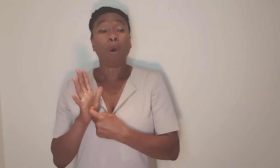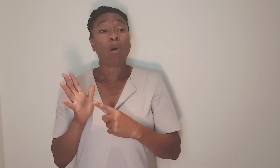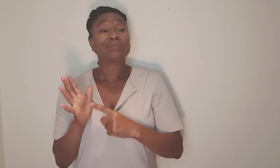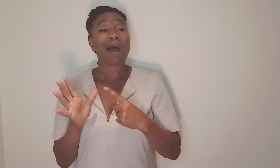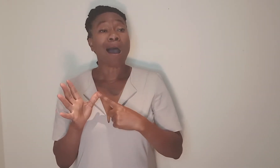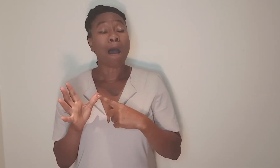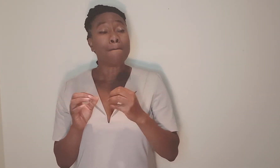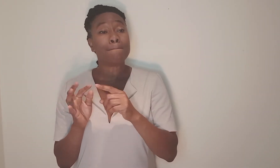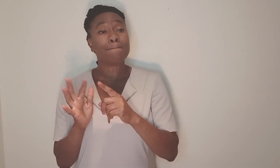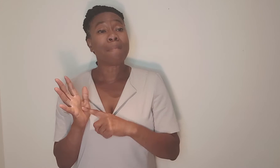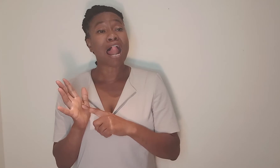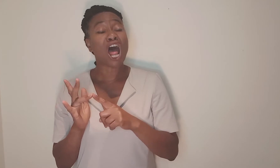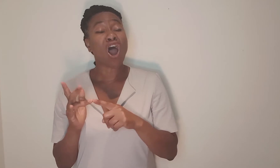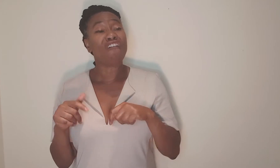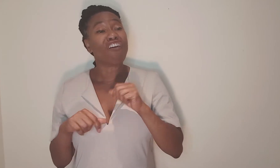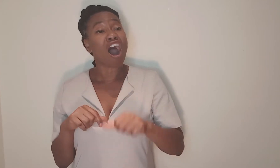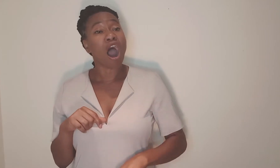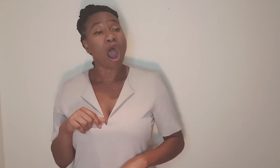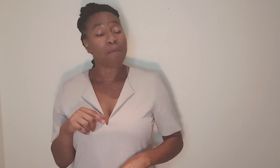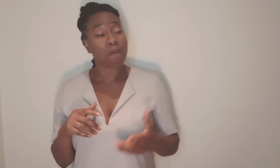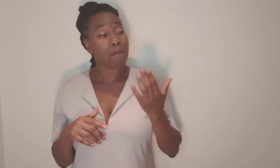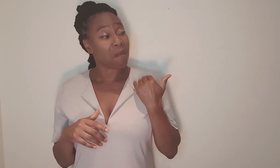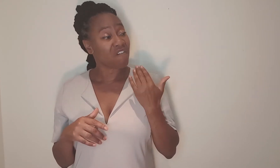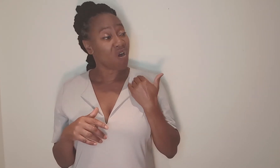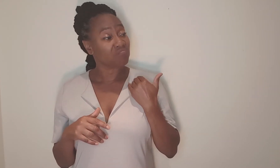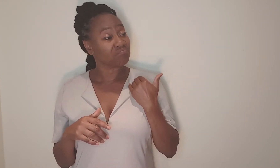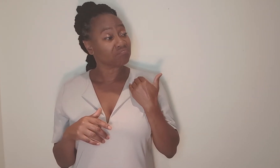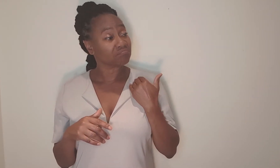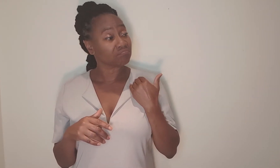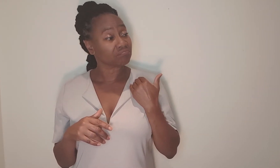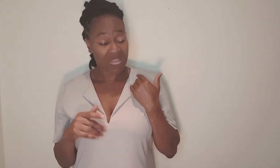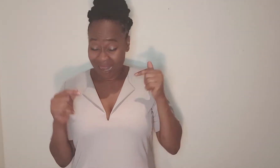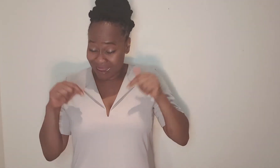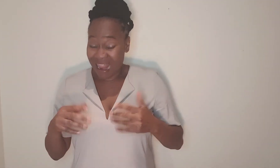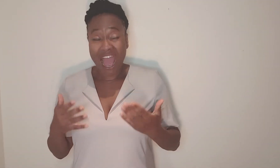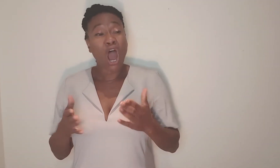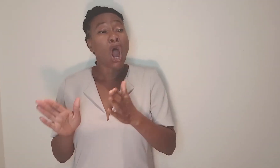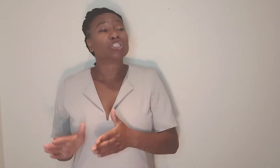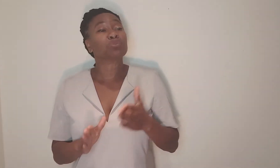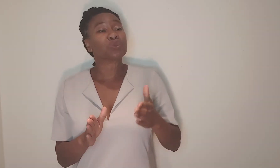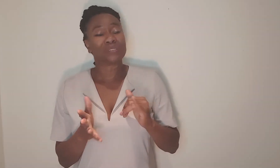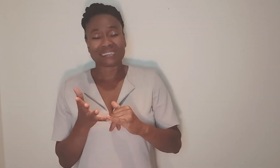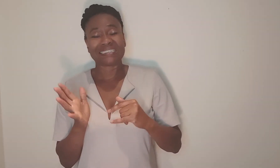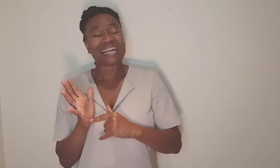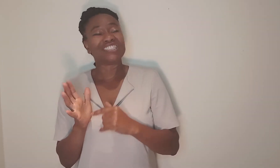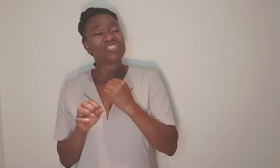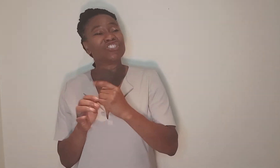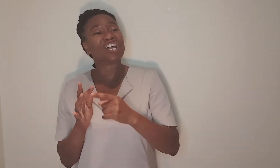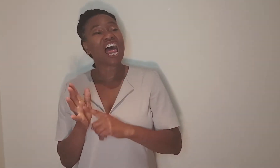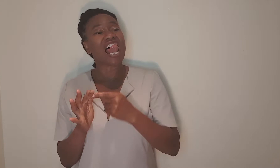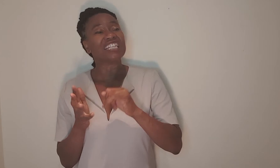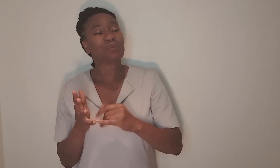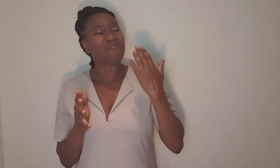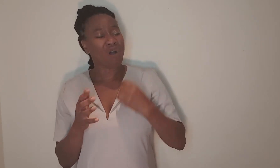St Charles Hospital. Isn't that something? Imagine. Nothing but crops, and now it's a centre for health and